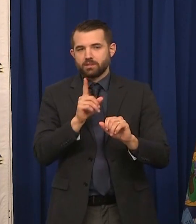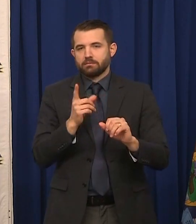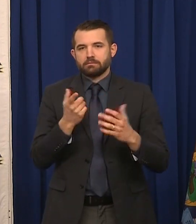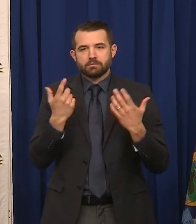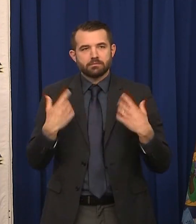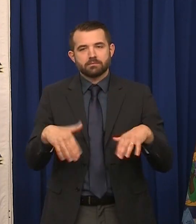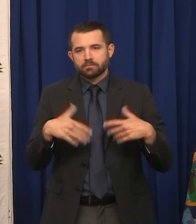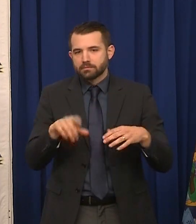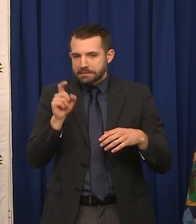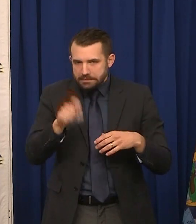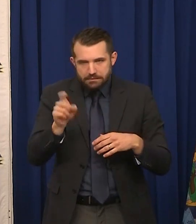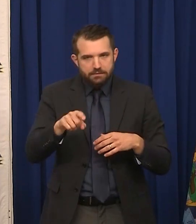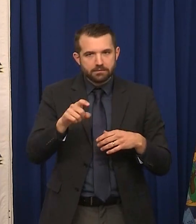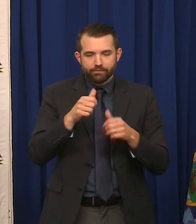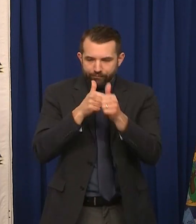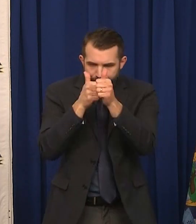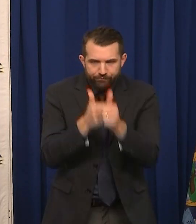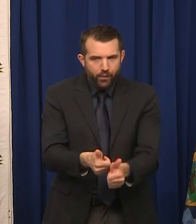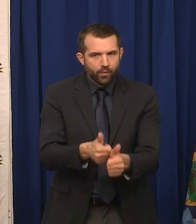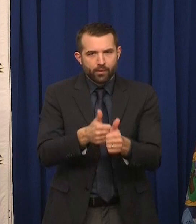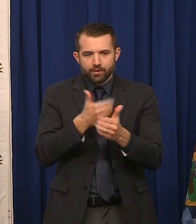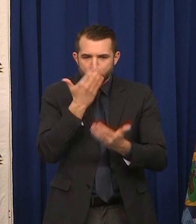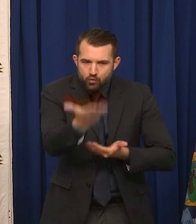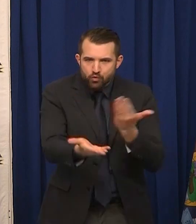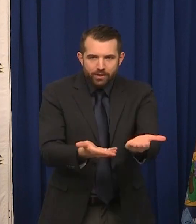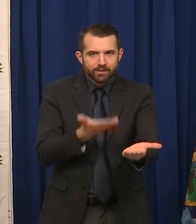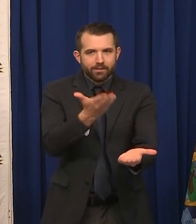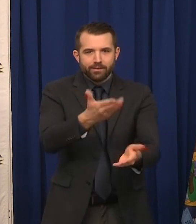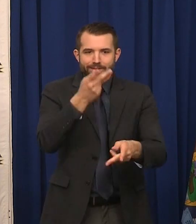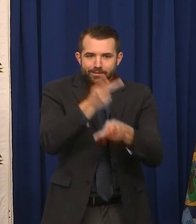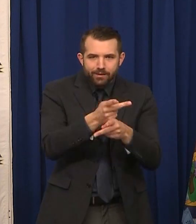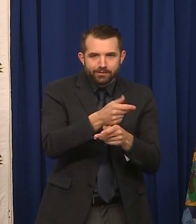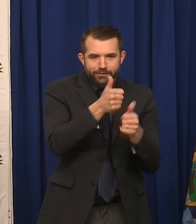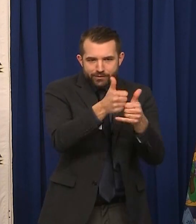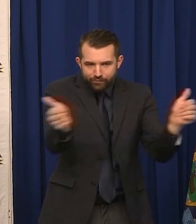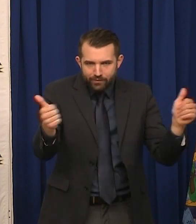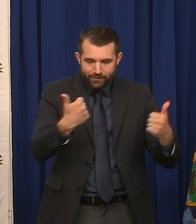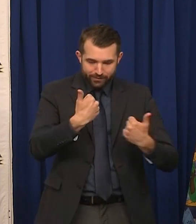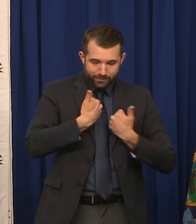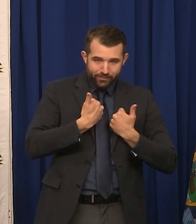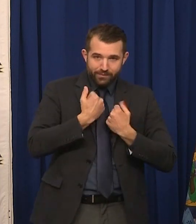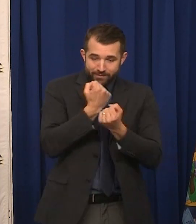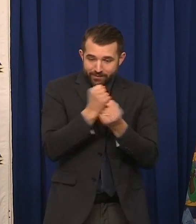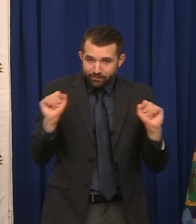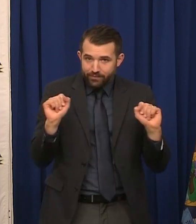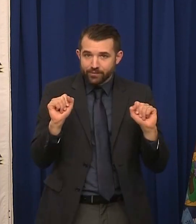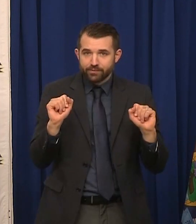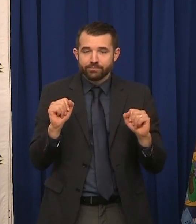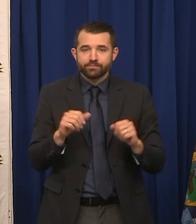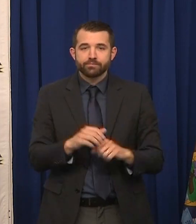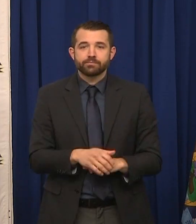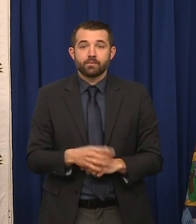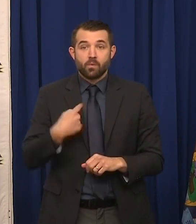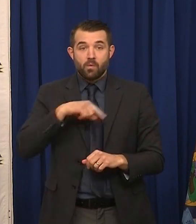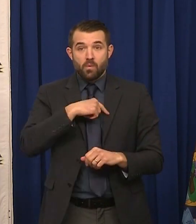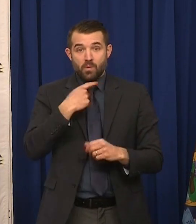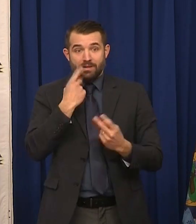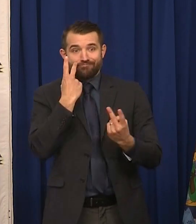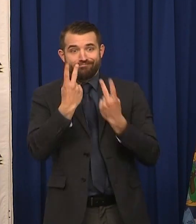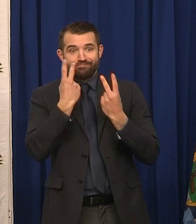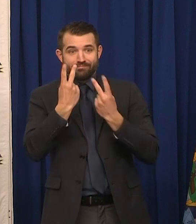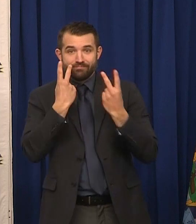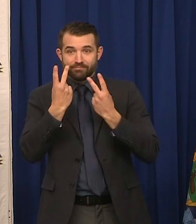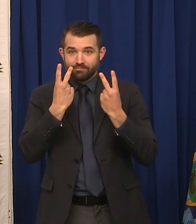to keep themselves and their families safe. Unfortunately, COVID-19, based on the data we've seen in other parts of the